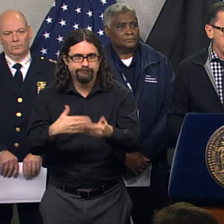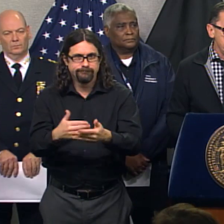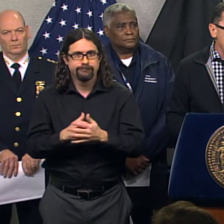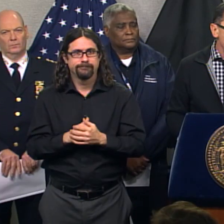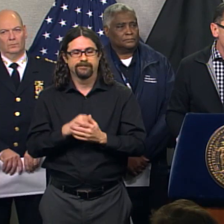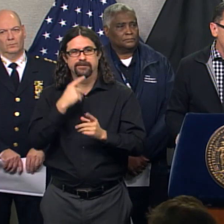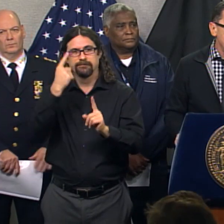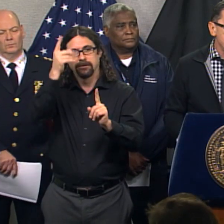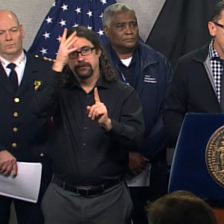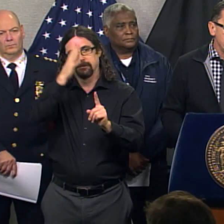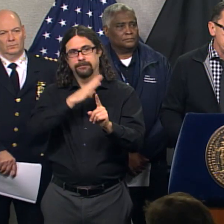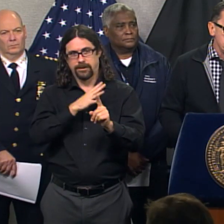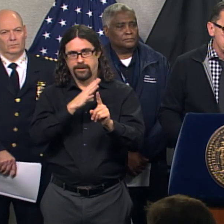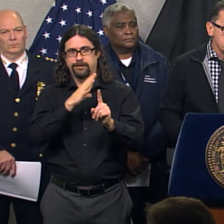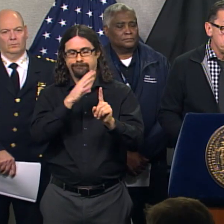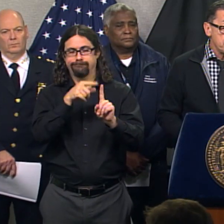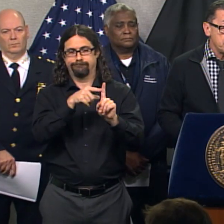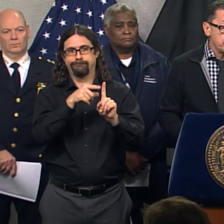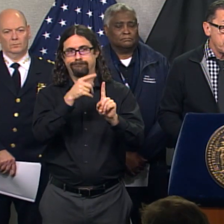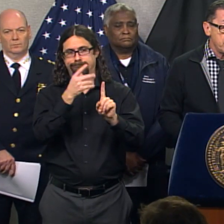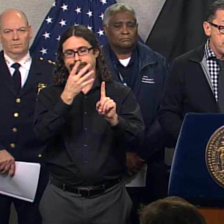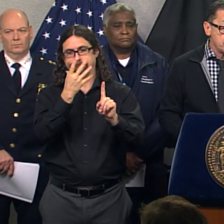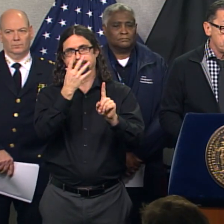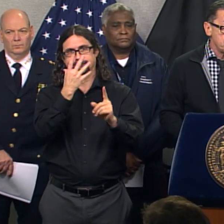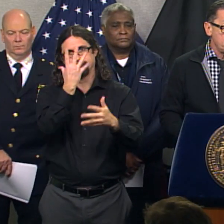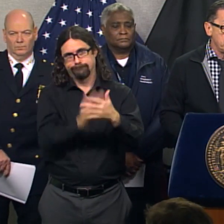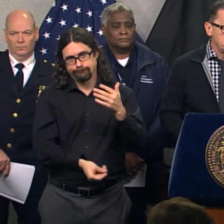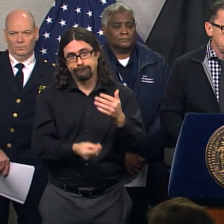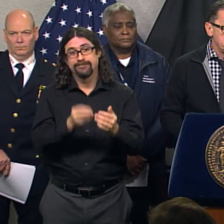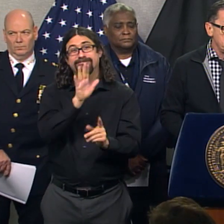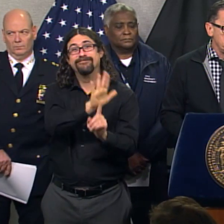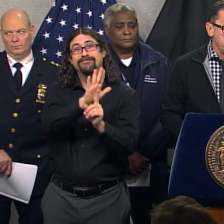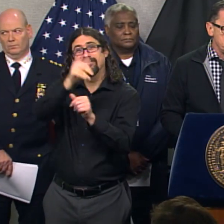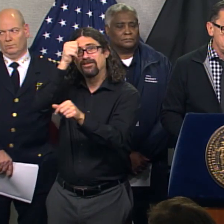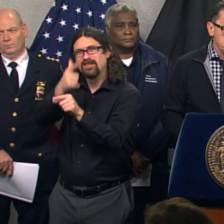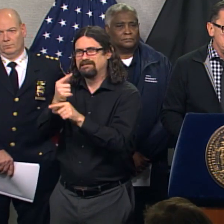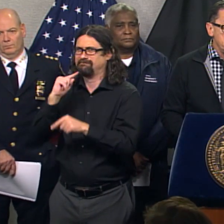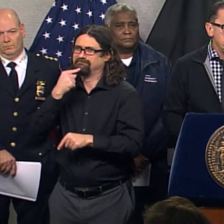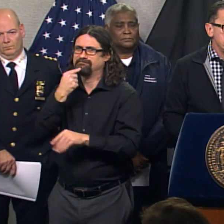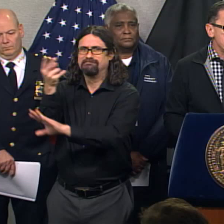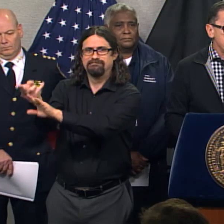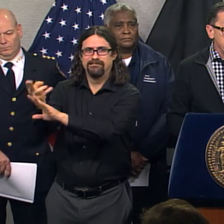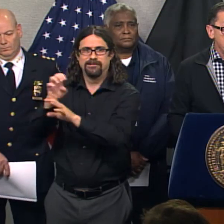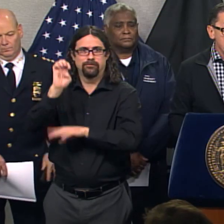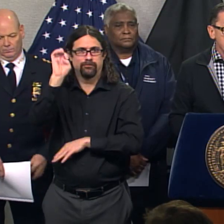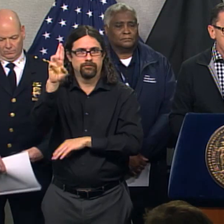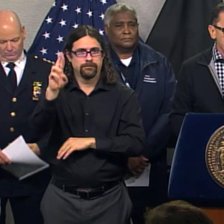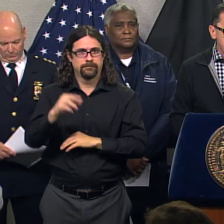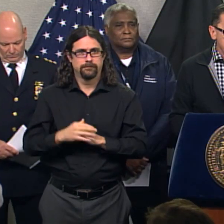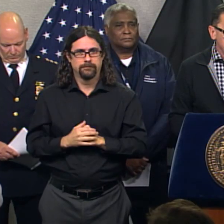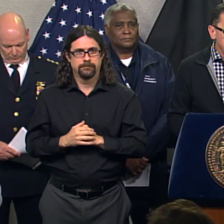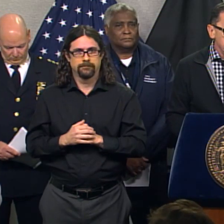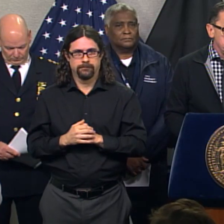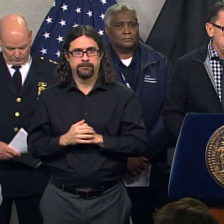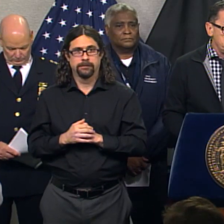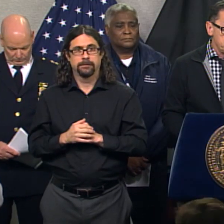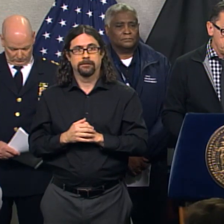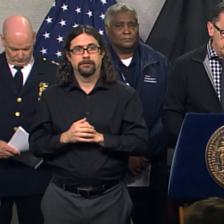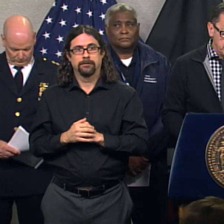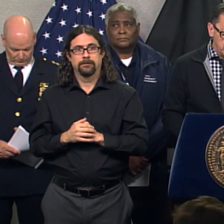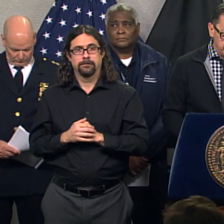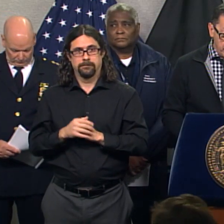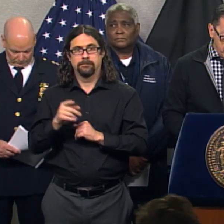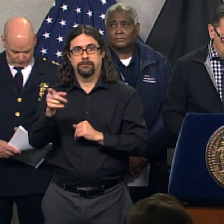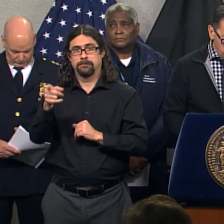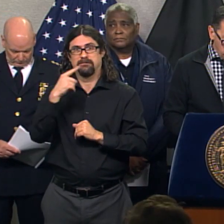to that fire was less than 3 minutes. The firehouse is quite close to the location, and it was a second alarm on arrival. There was a